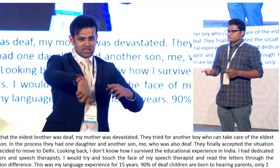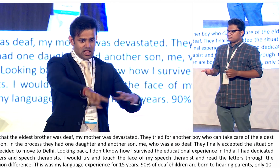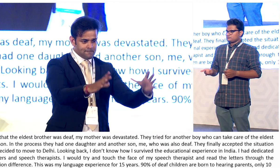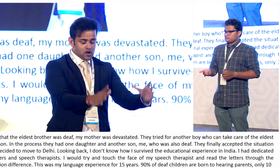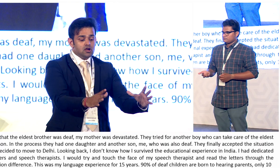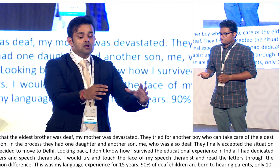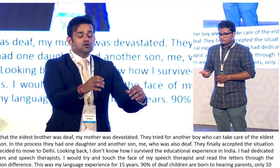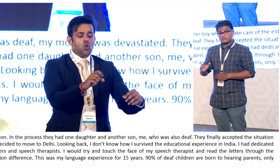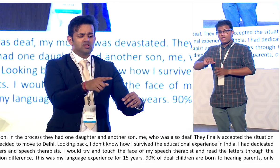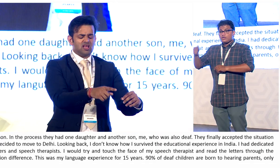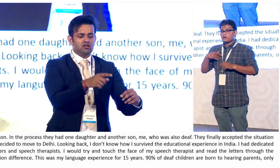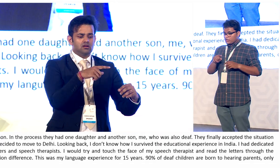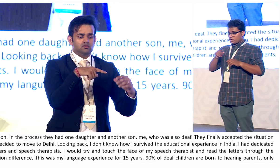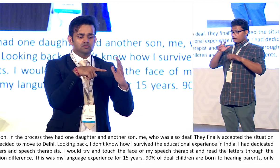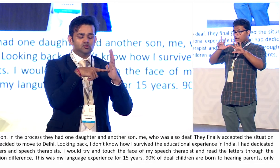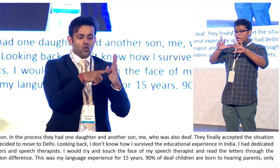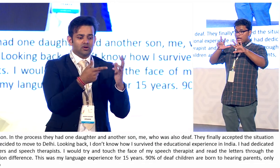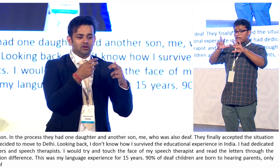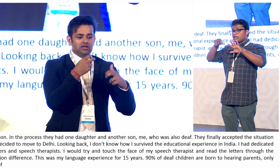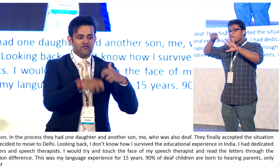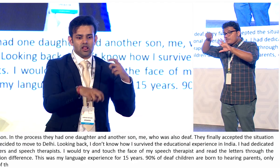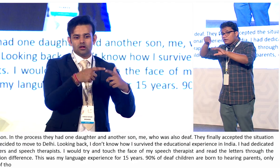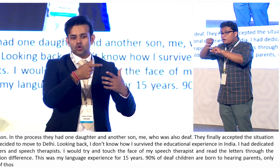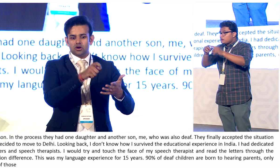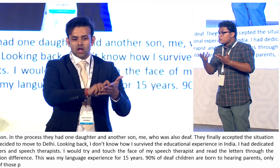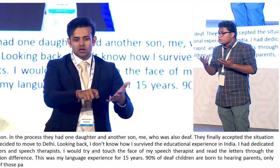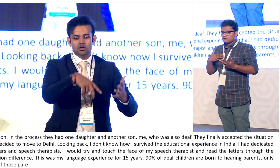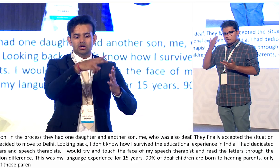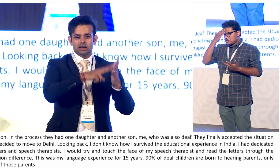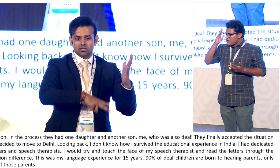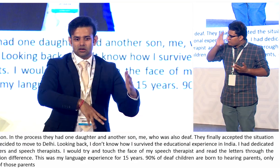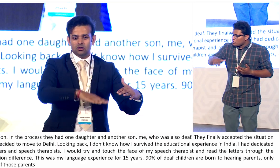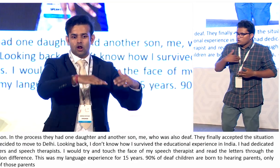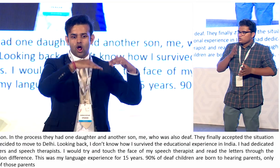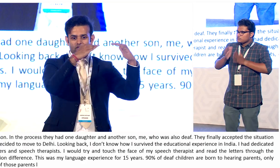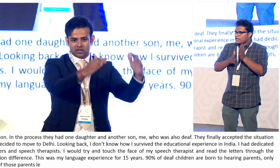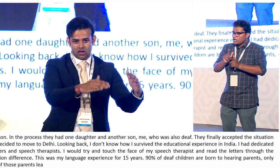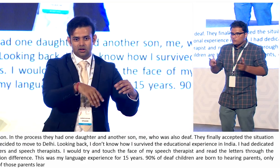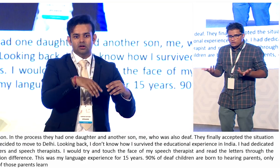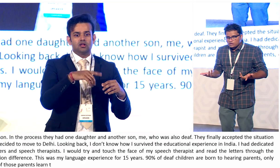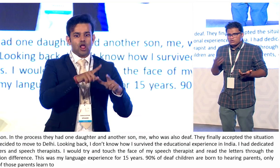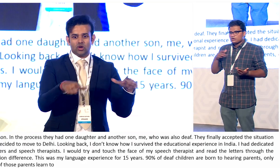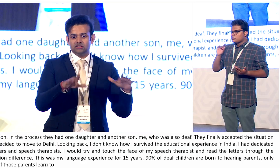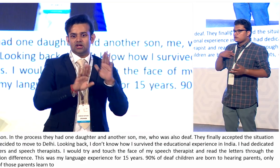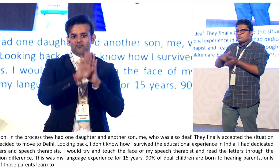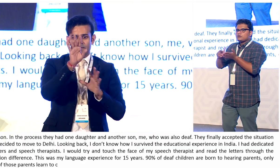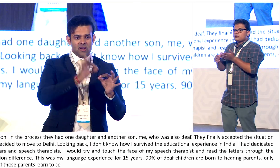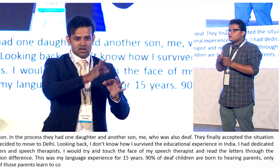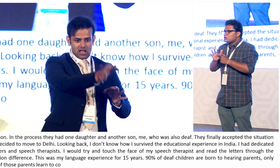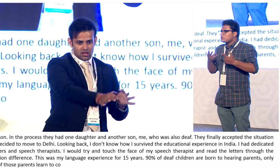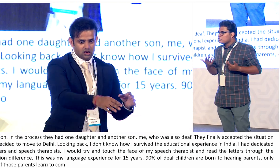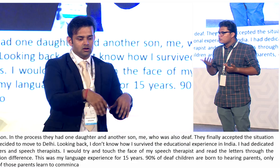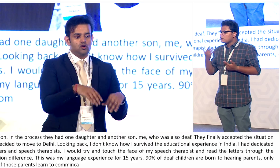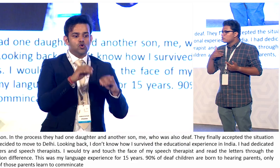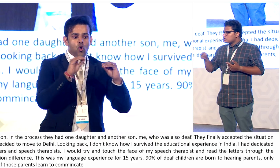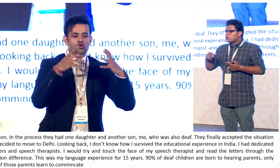So the other 80 to 90% who never learn how to sign, they find in the research shows that those children,